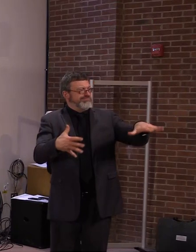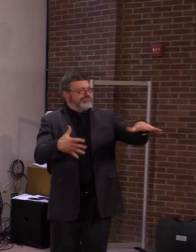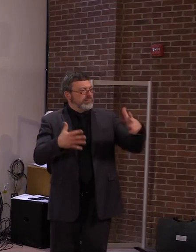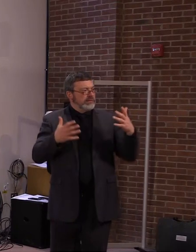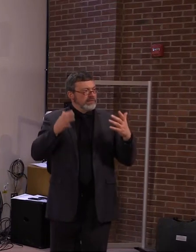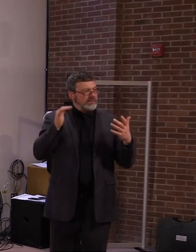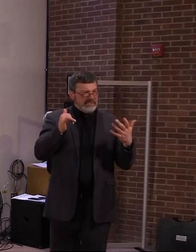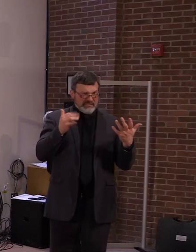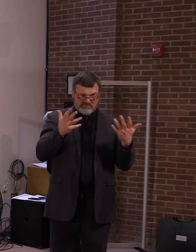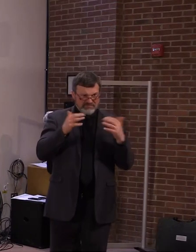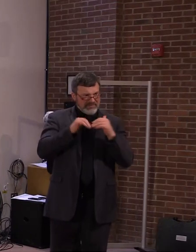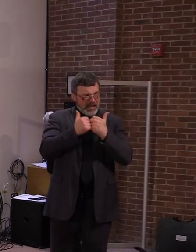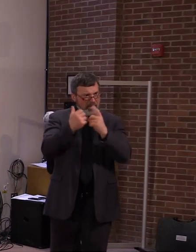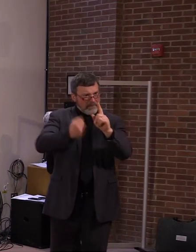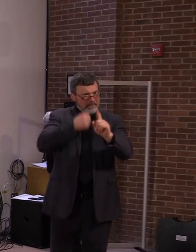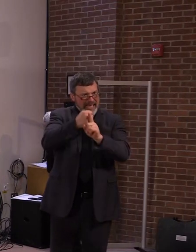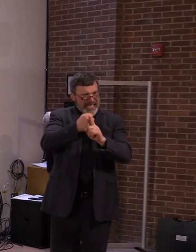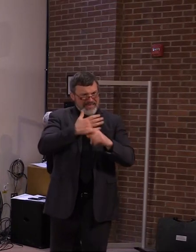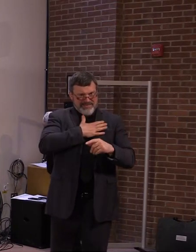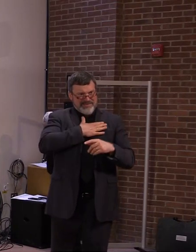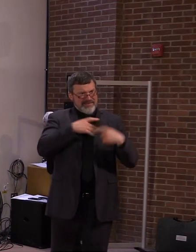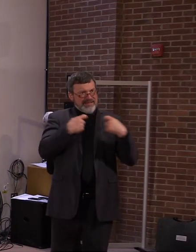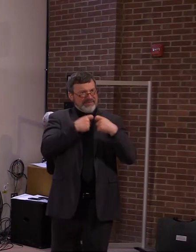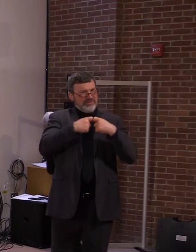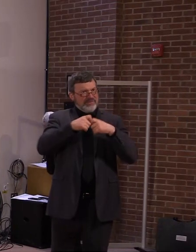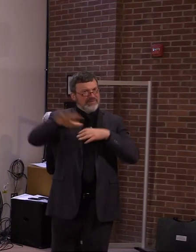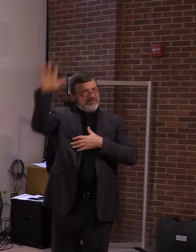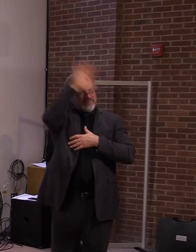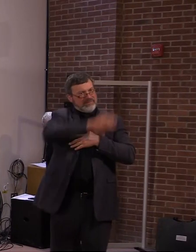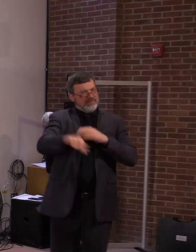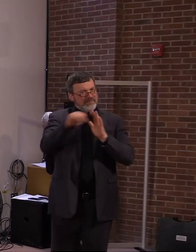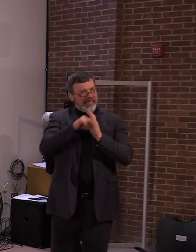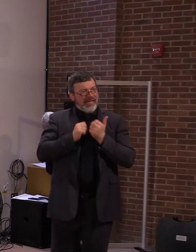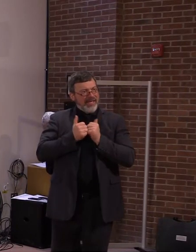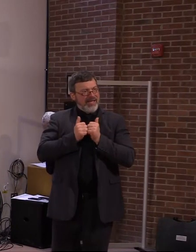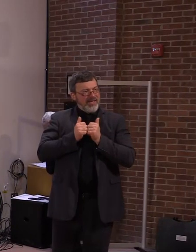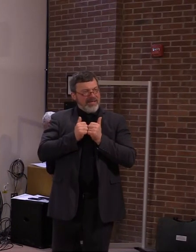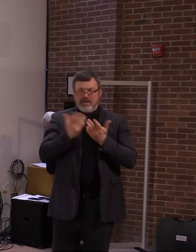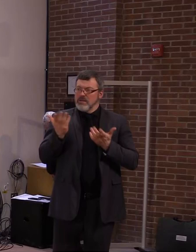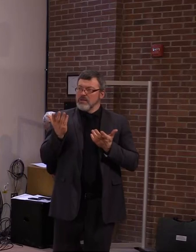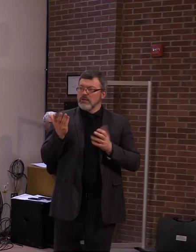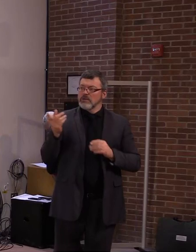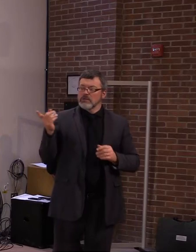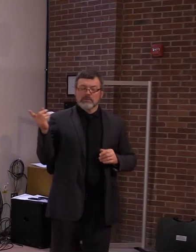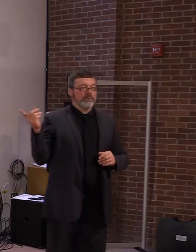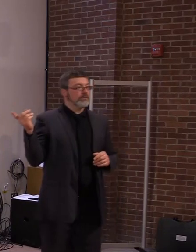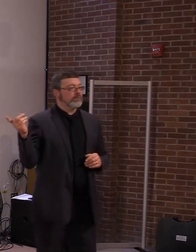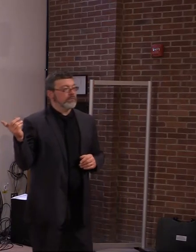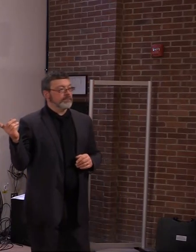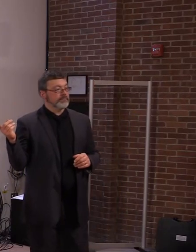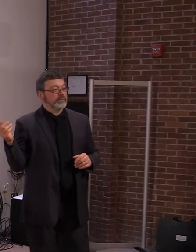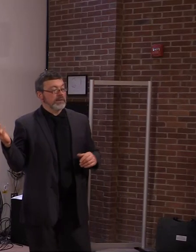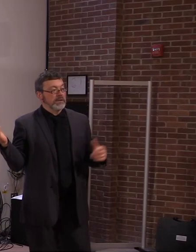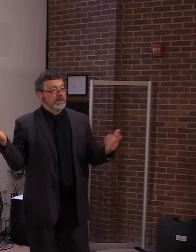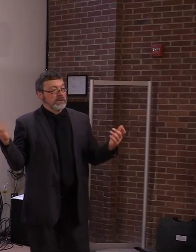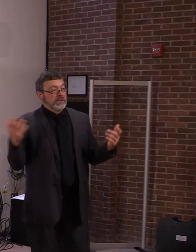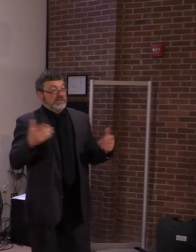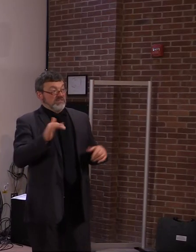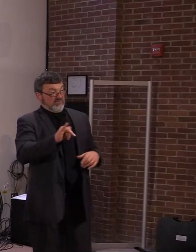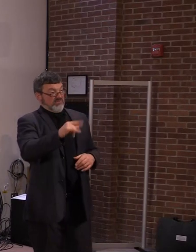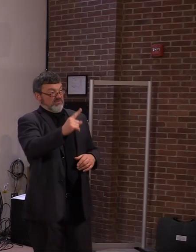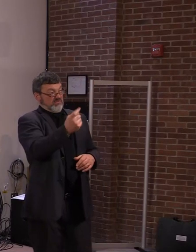believe that, you know, I can, this might be a better question for Commissioner Tierney from Public Service,